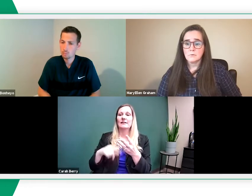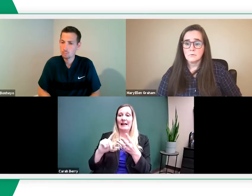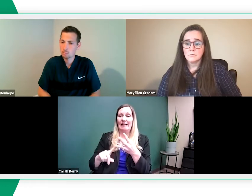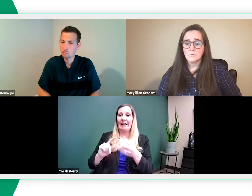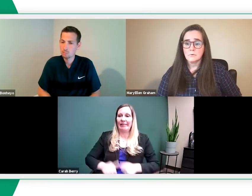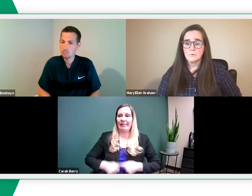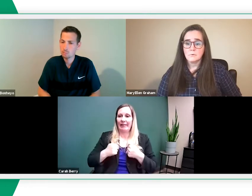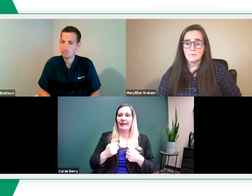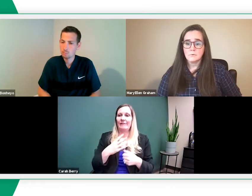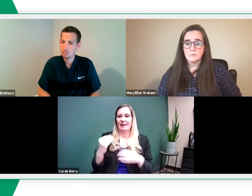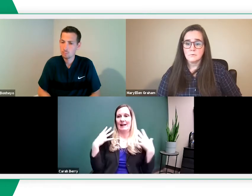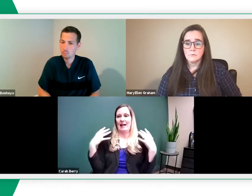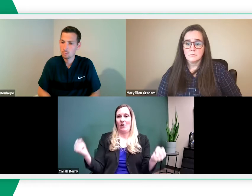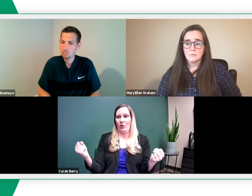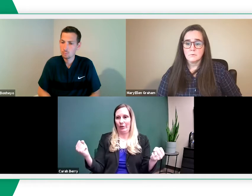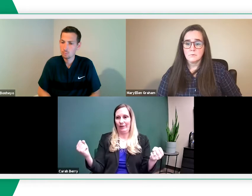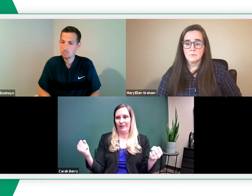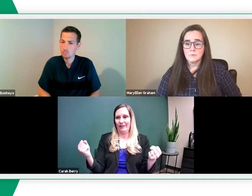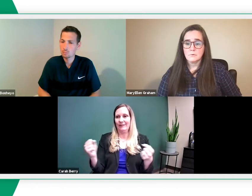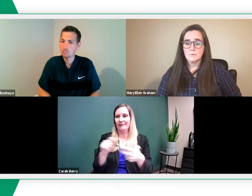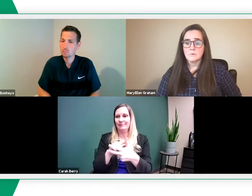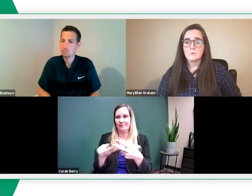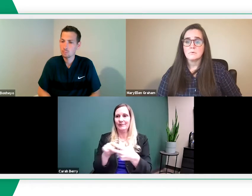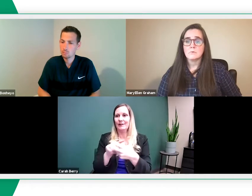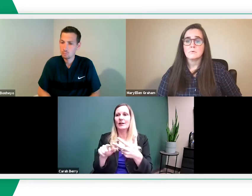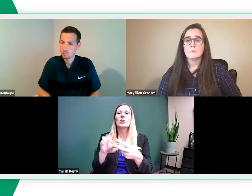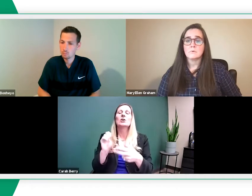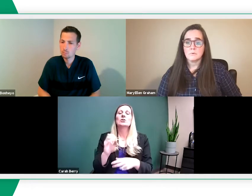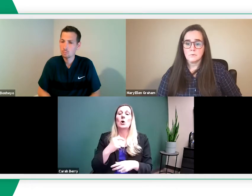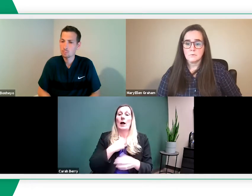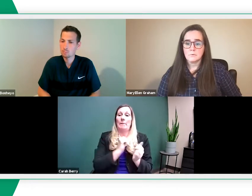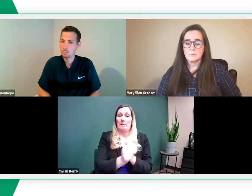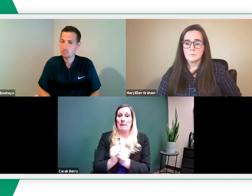the Series 66, and Life and Health.